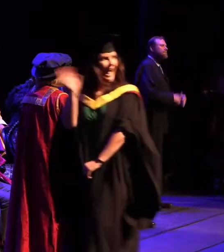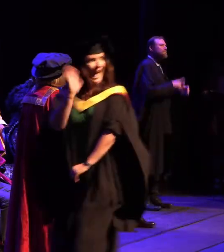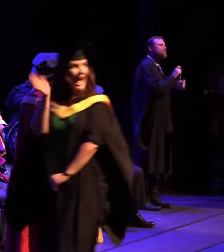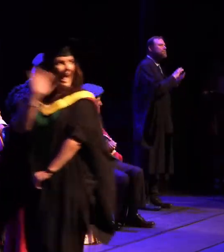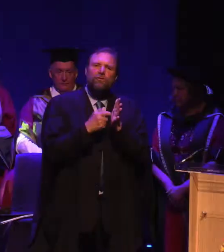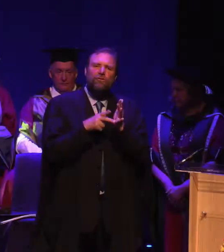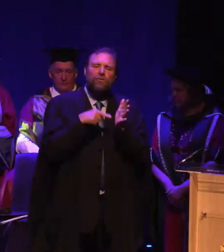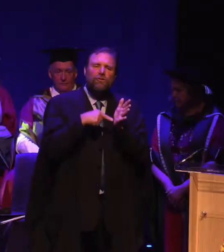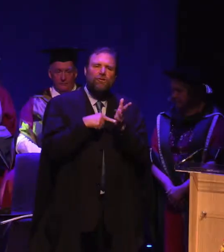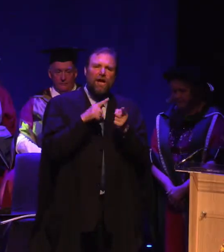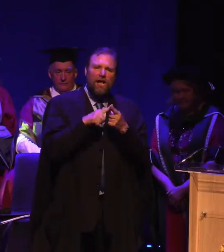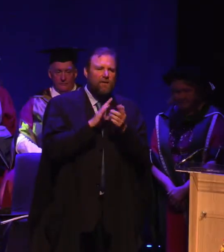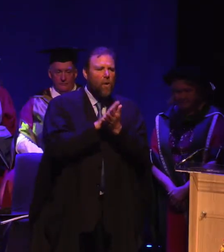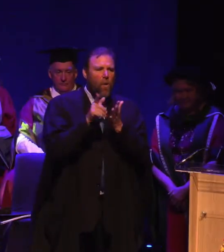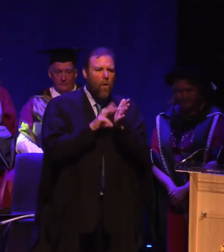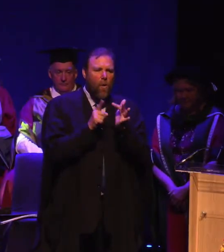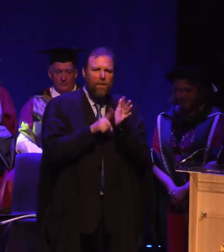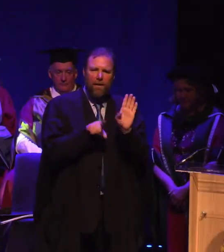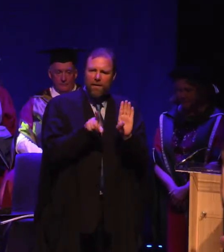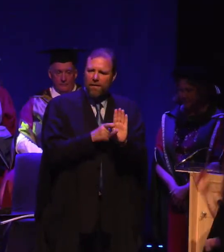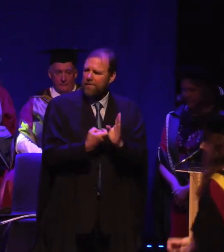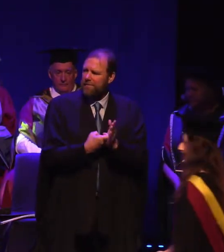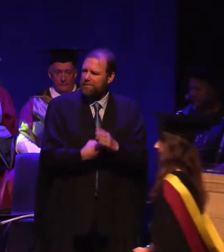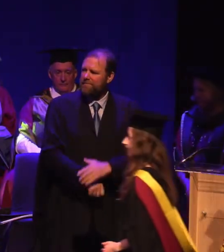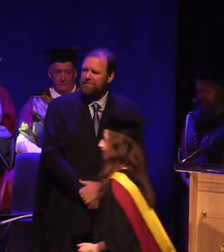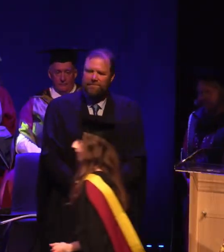Charlotte Hornblow.